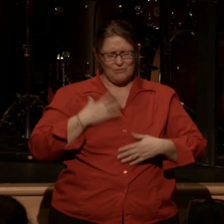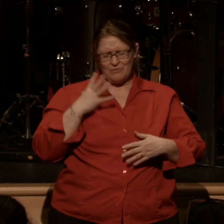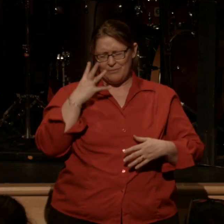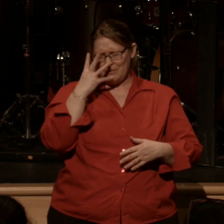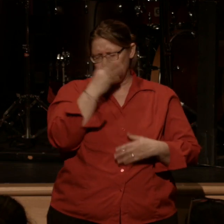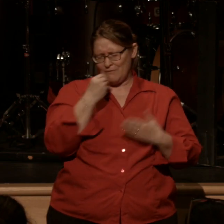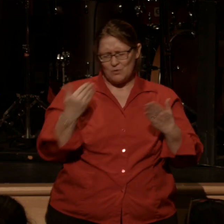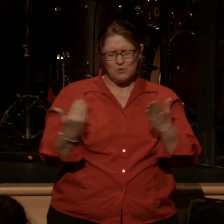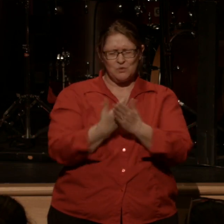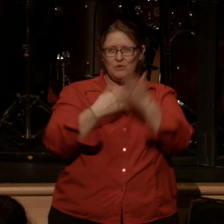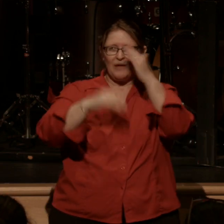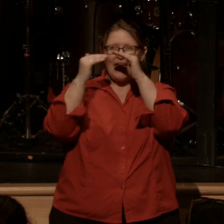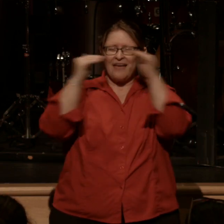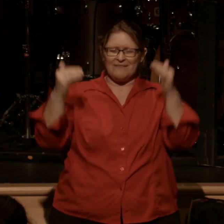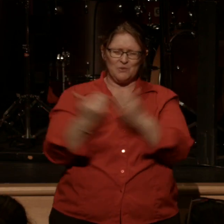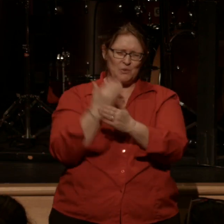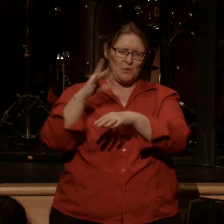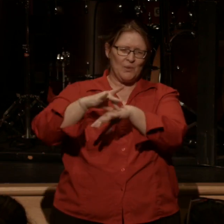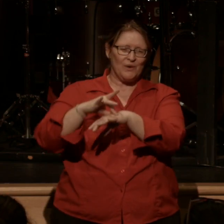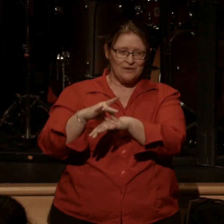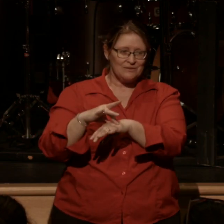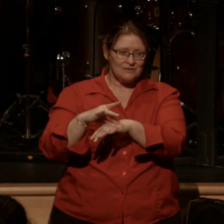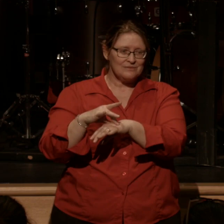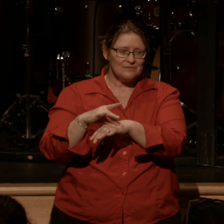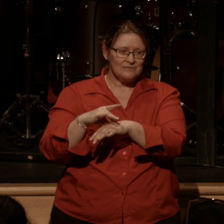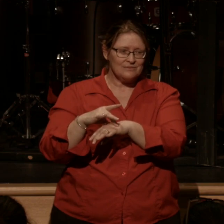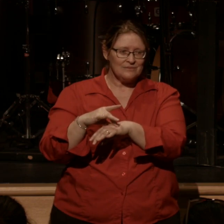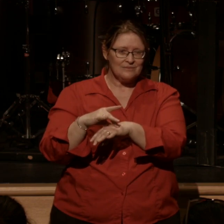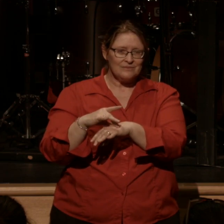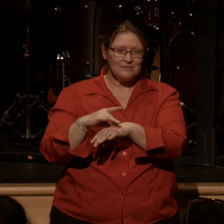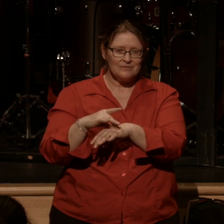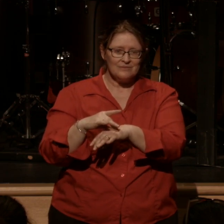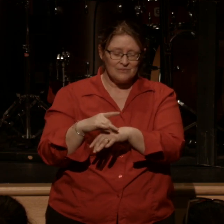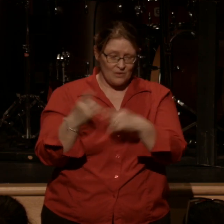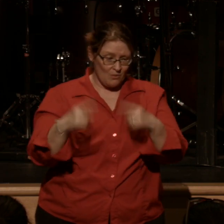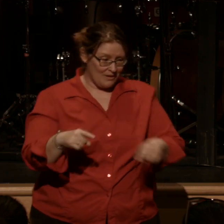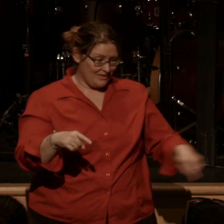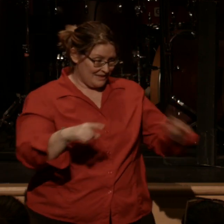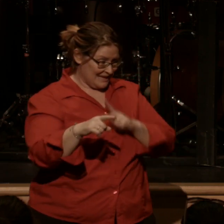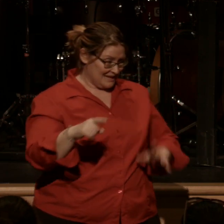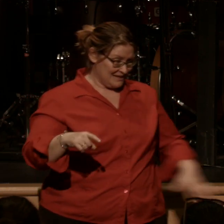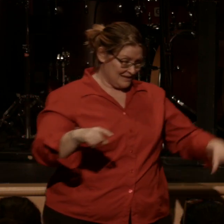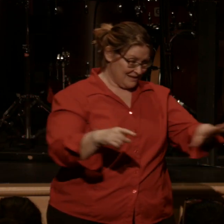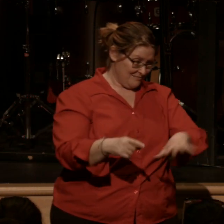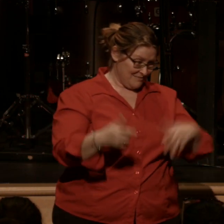beautiful new heavens and new earth, when the